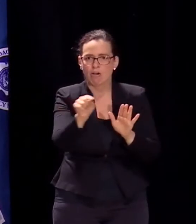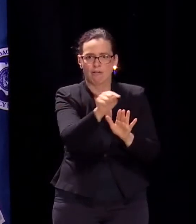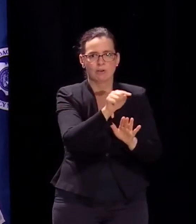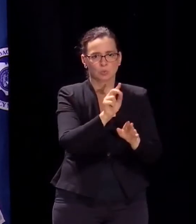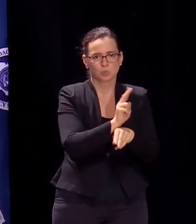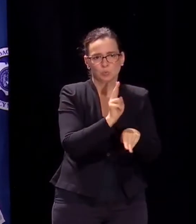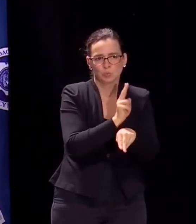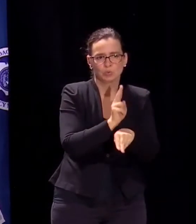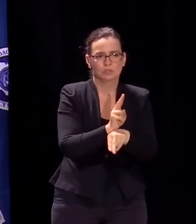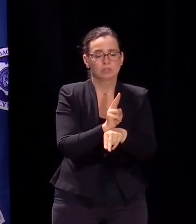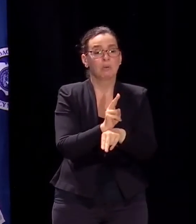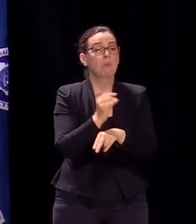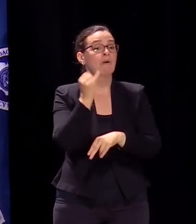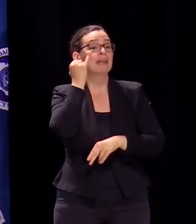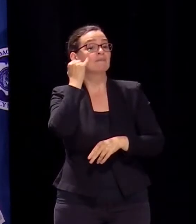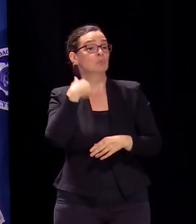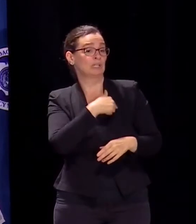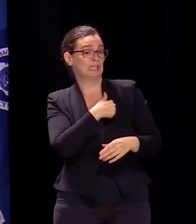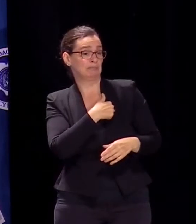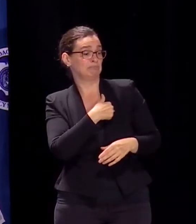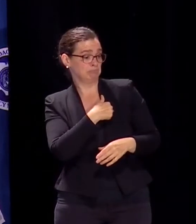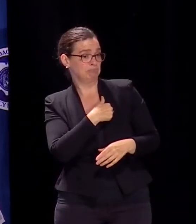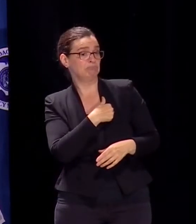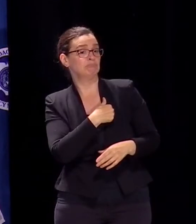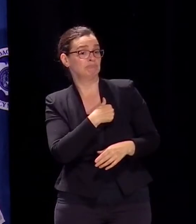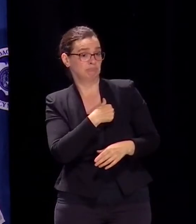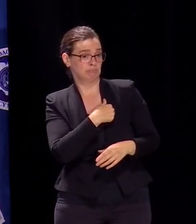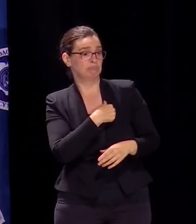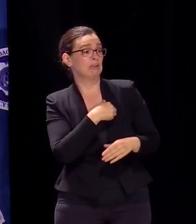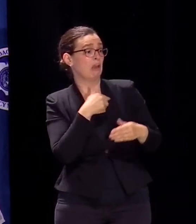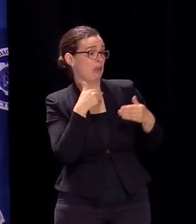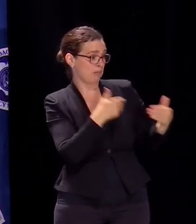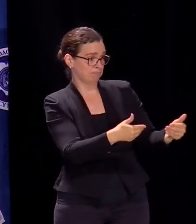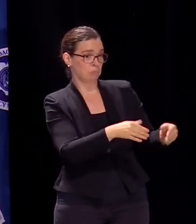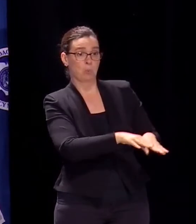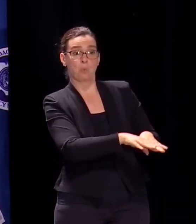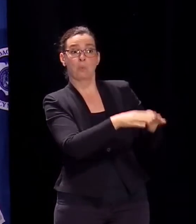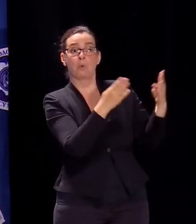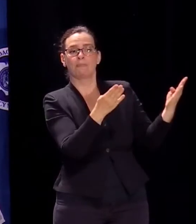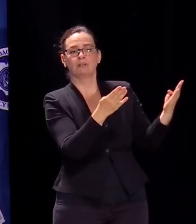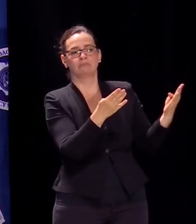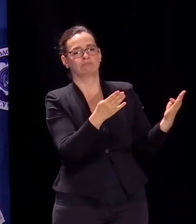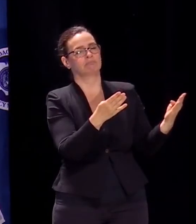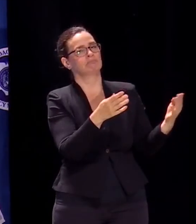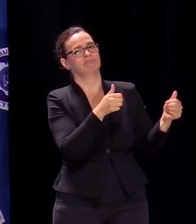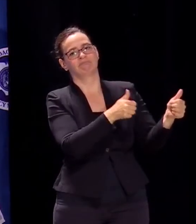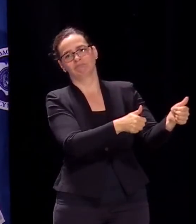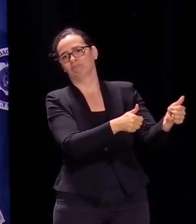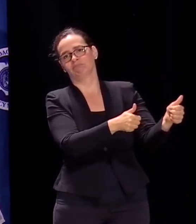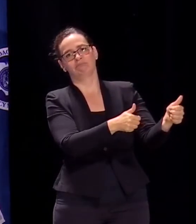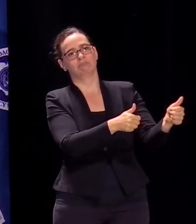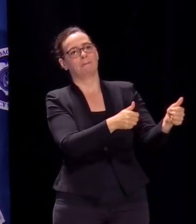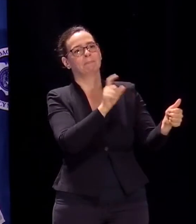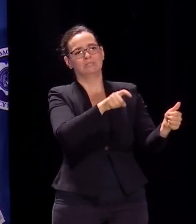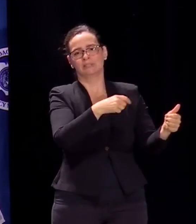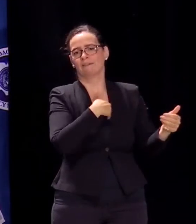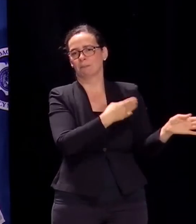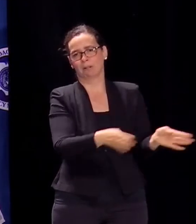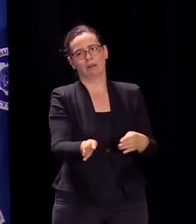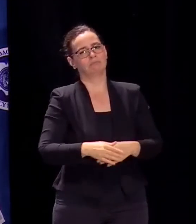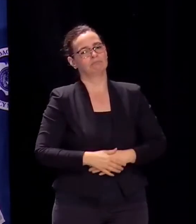give them direction as to when they can open up their businesses, that would be a good win. And certainly by the end of the